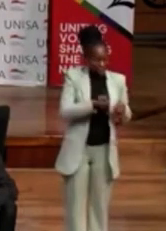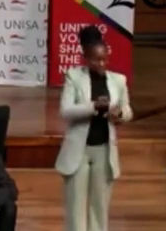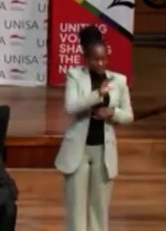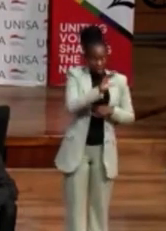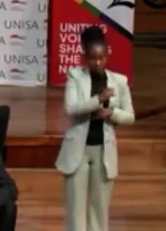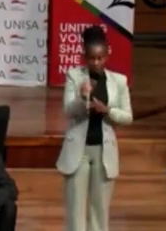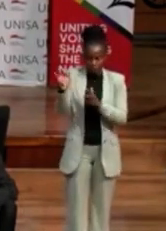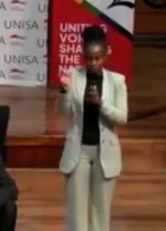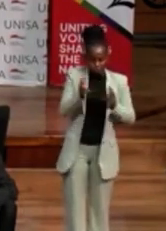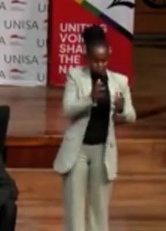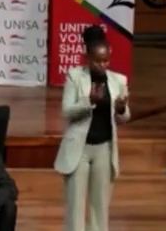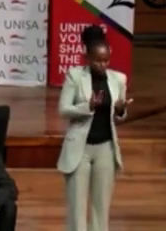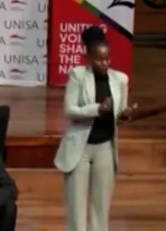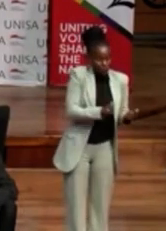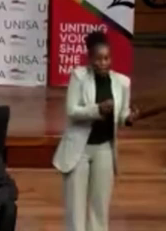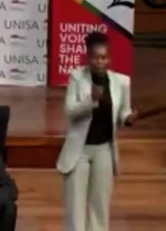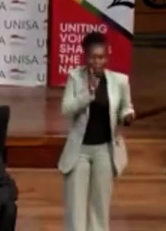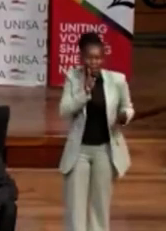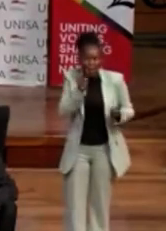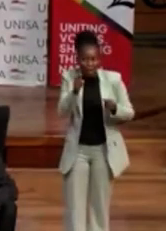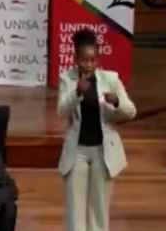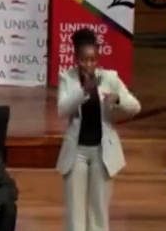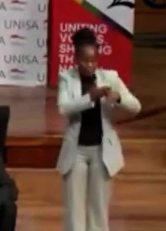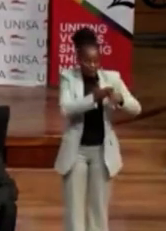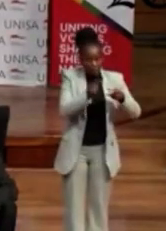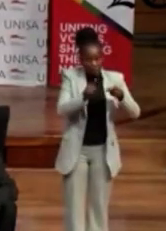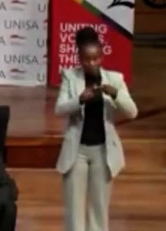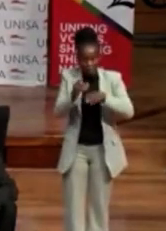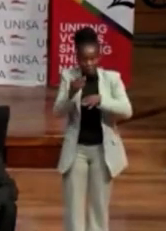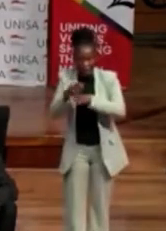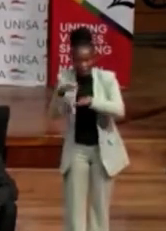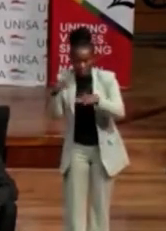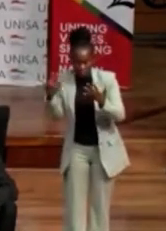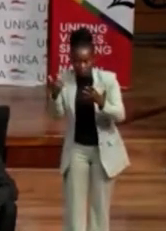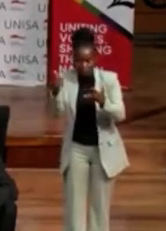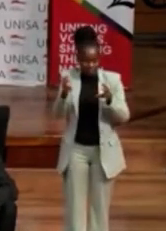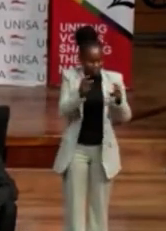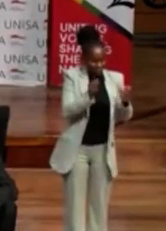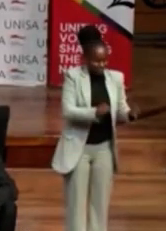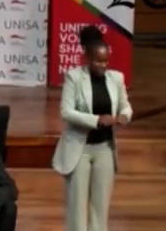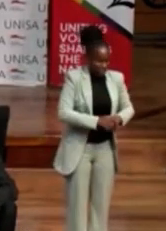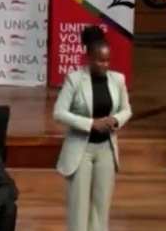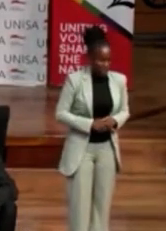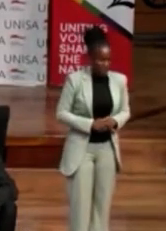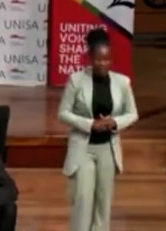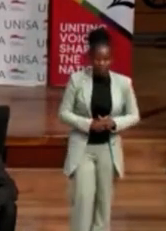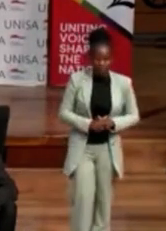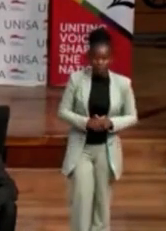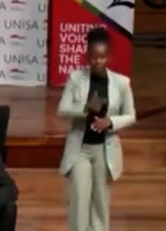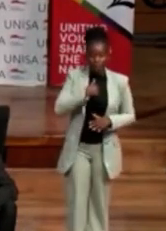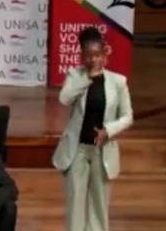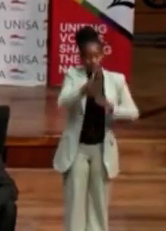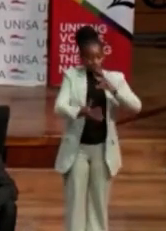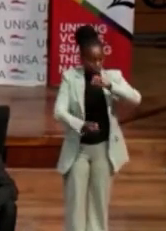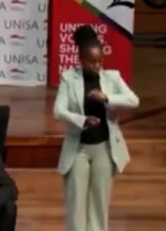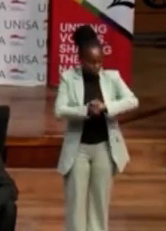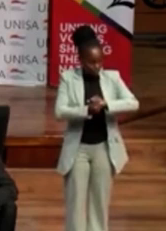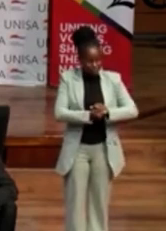what has not worked. Now, in conclusion, moderator, since we don't have a lot of time, maybe we can